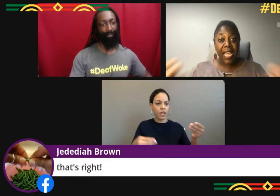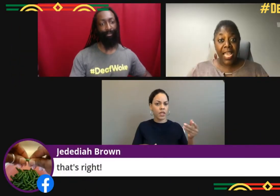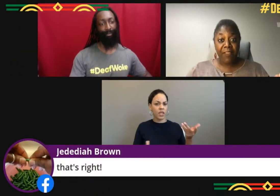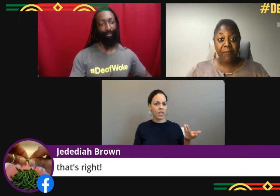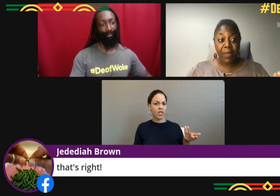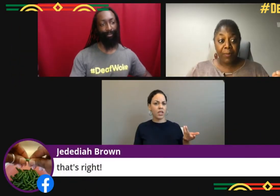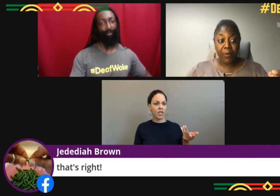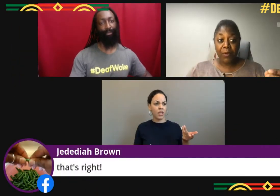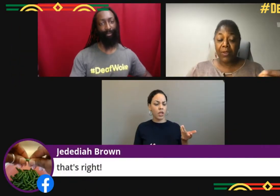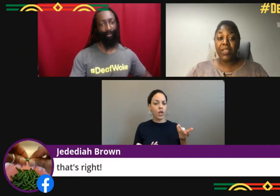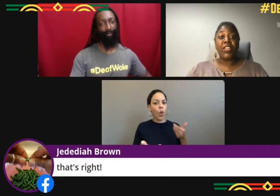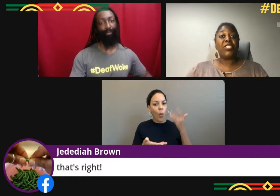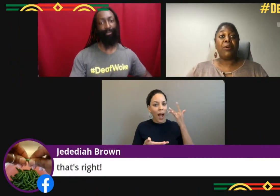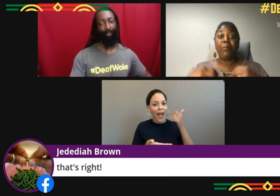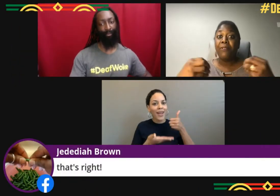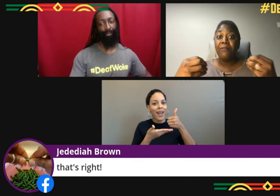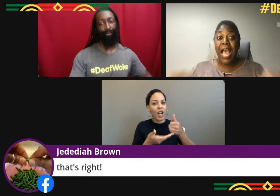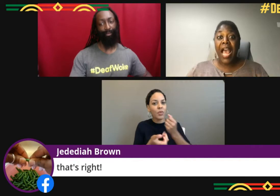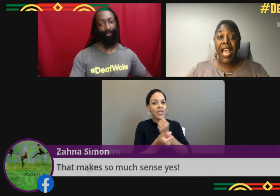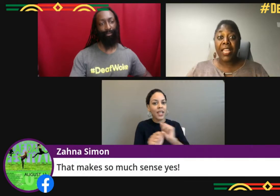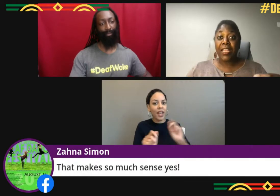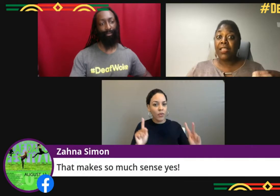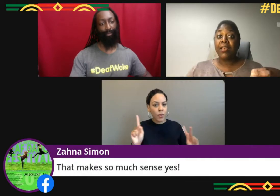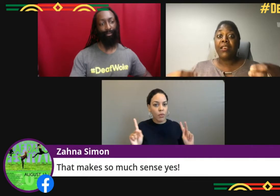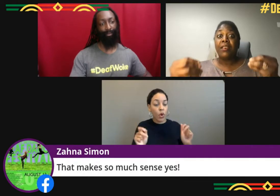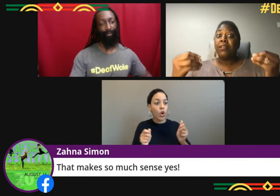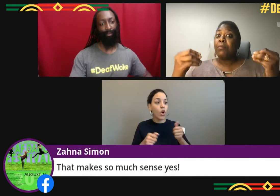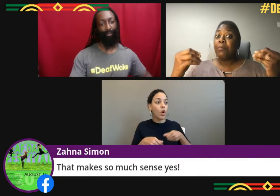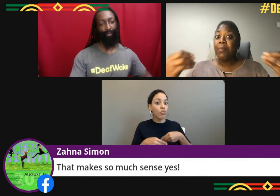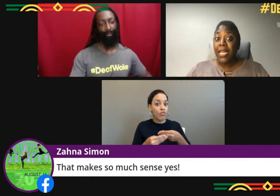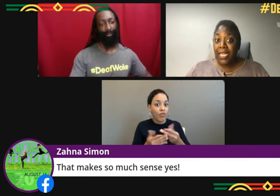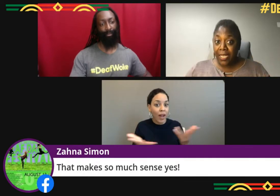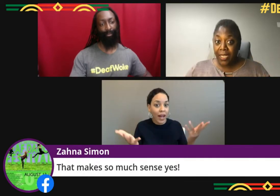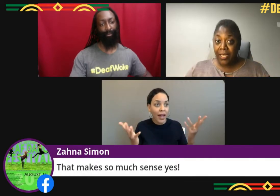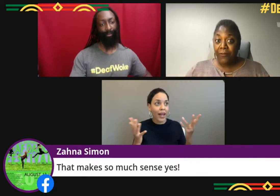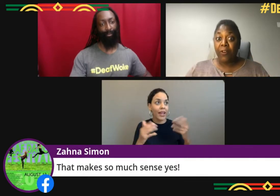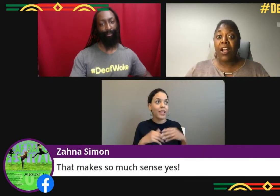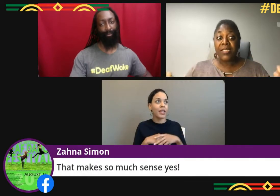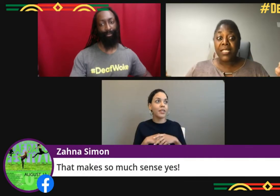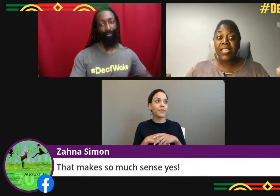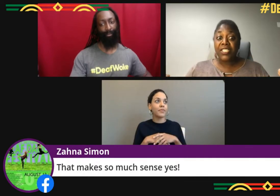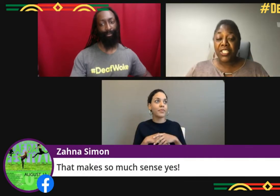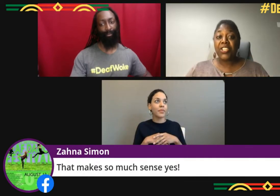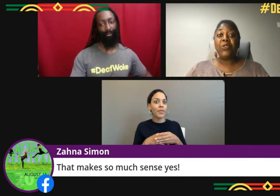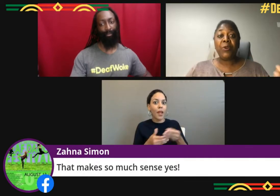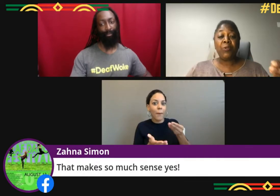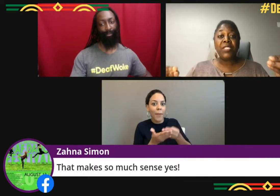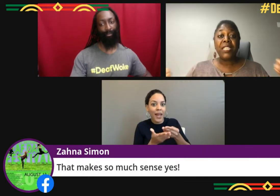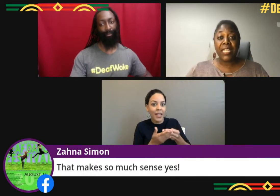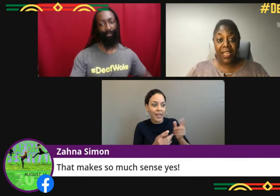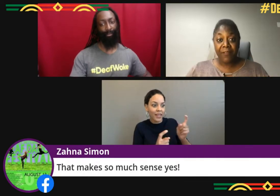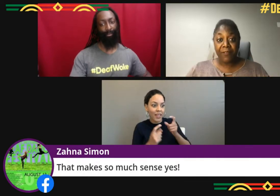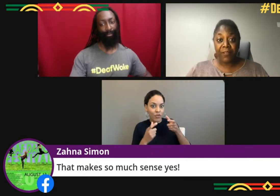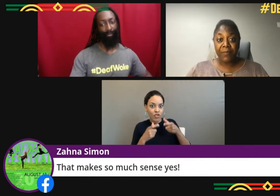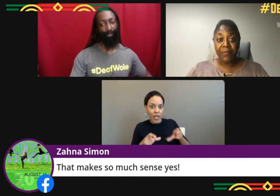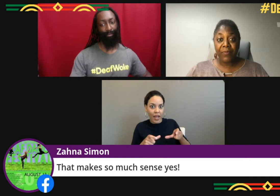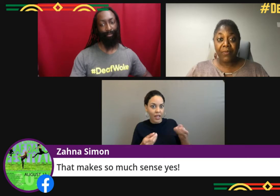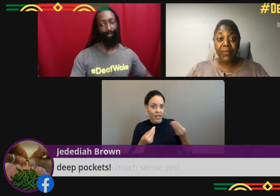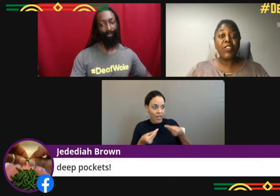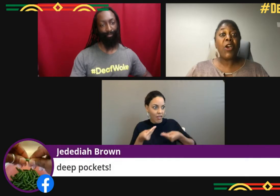to save people, to provide money for us to continue to